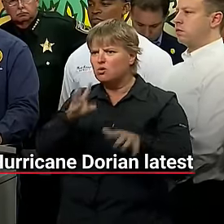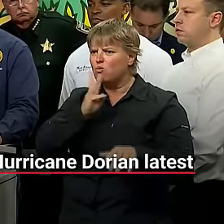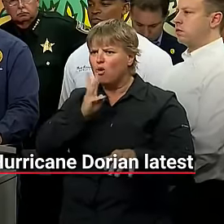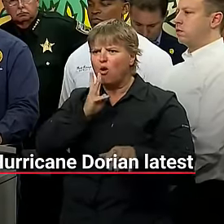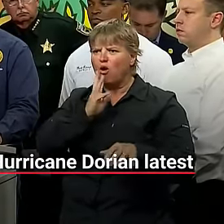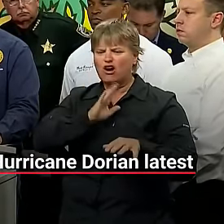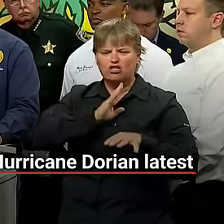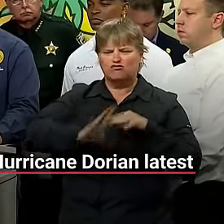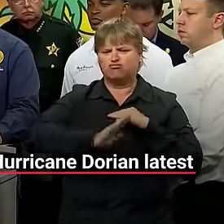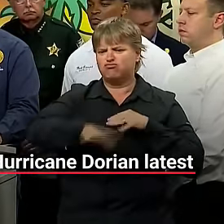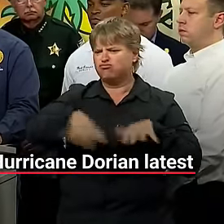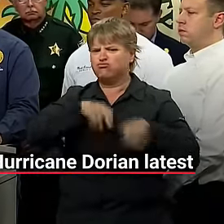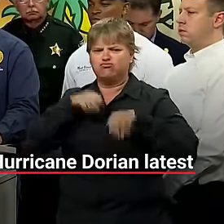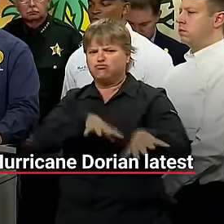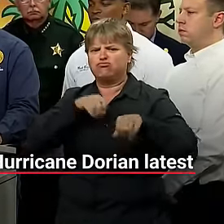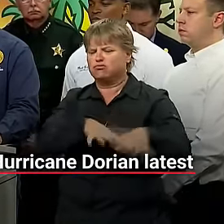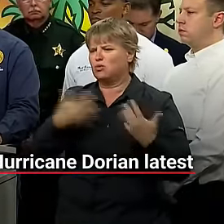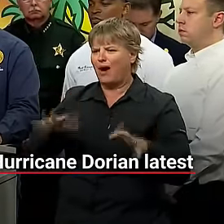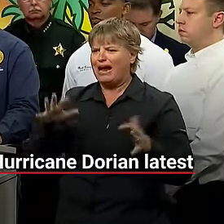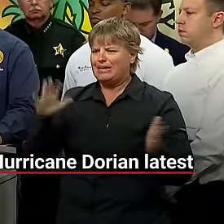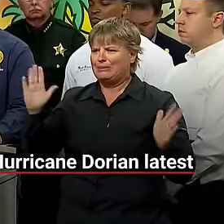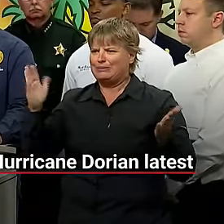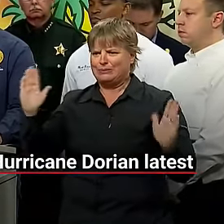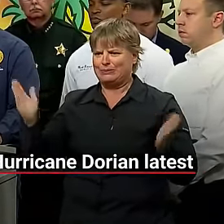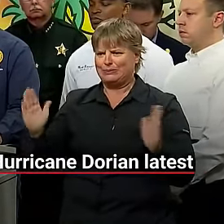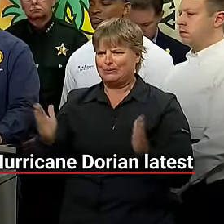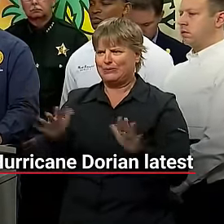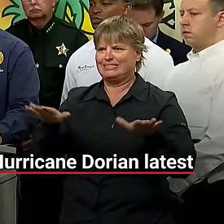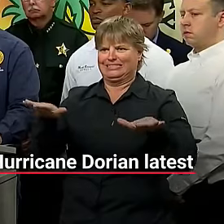that said, you're looking at a potentially